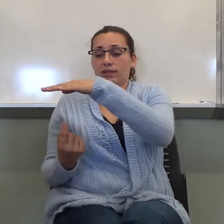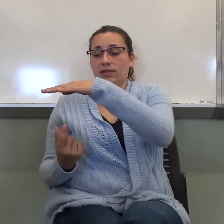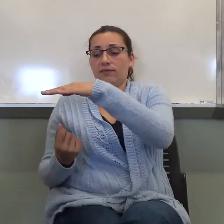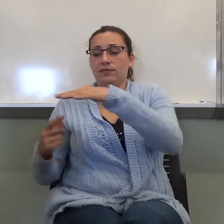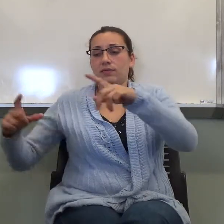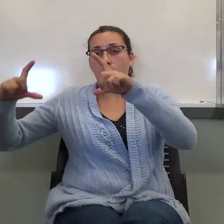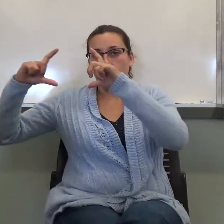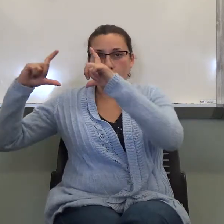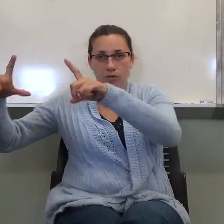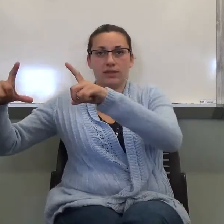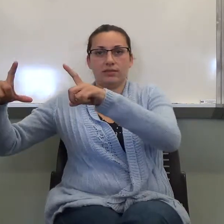signs won't be next to each other.